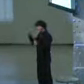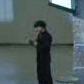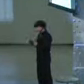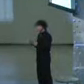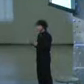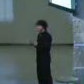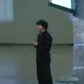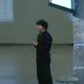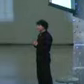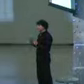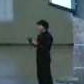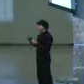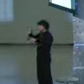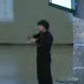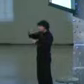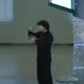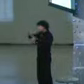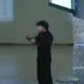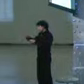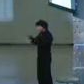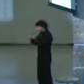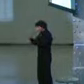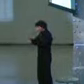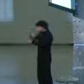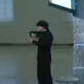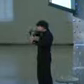metatextuality, architextuality, and hypertextuality.